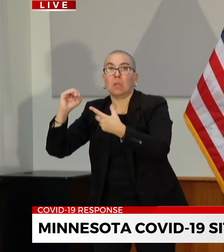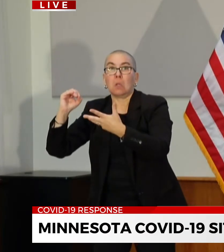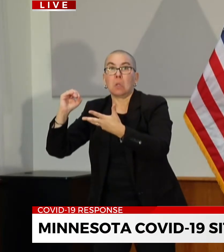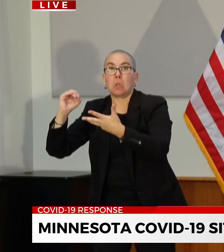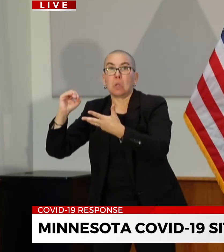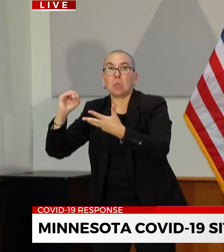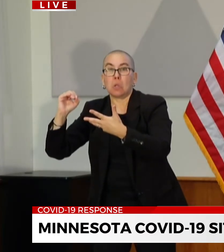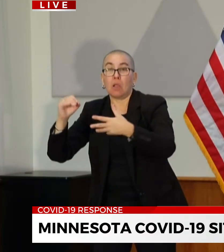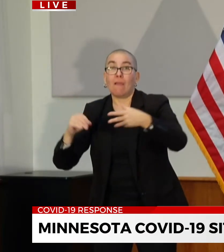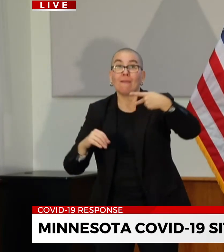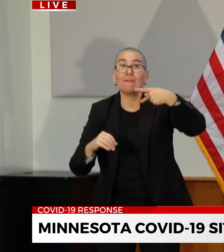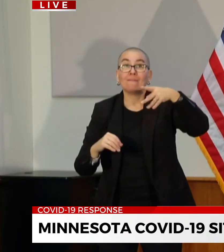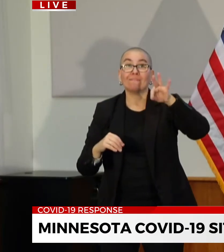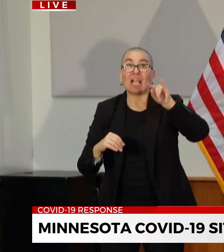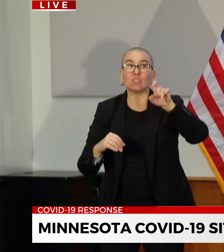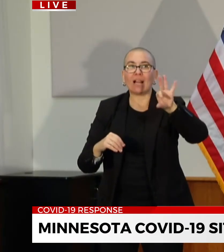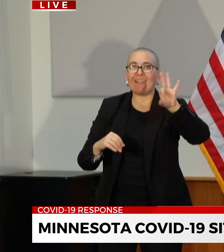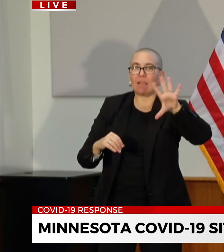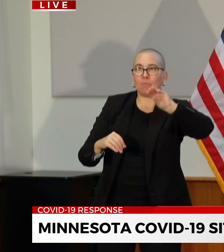95%